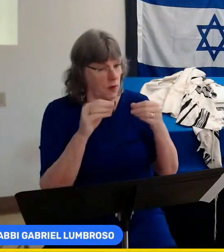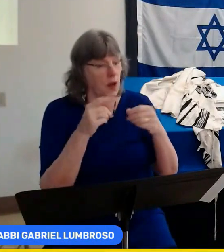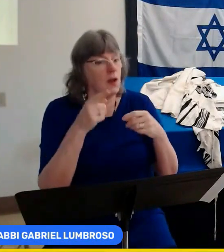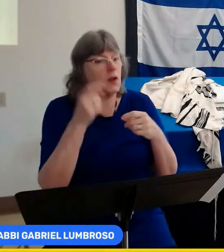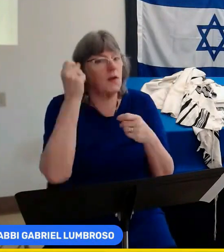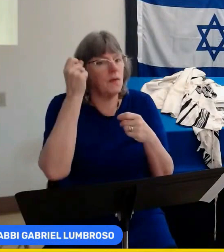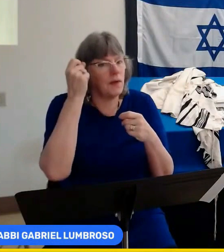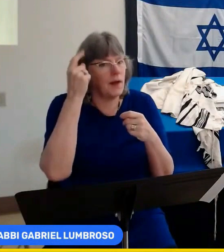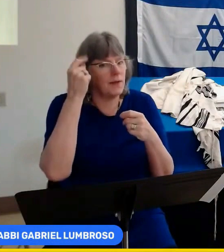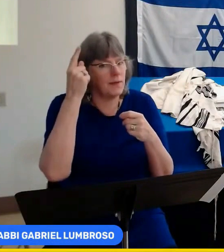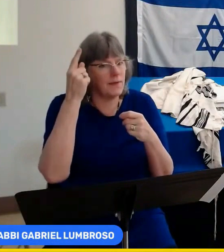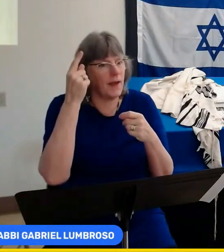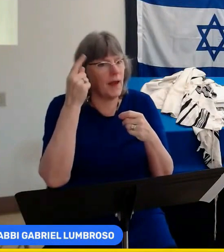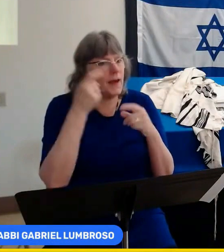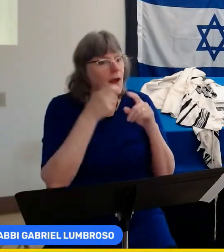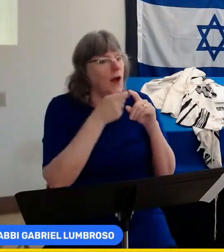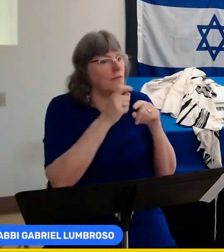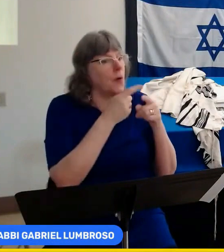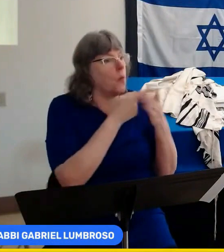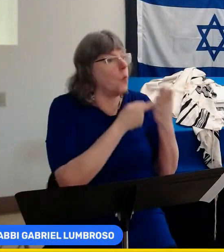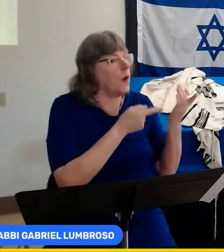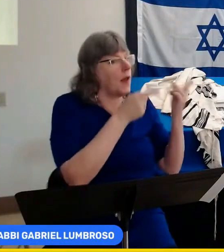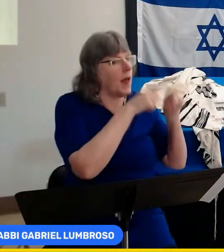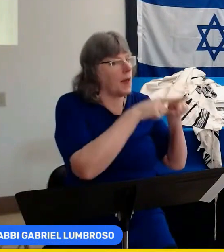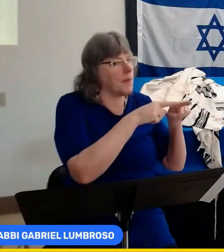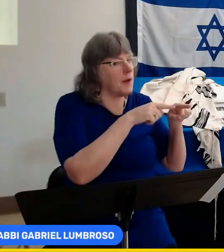resurrection 1400 years later.